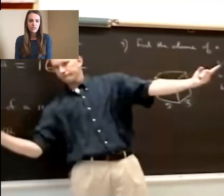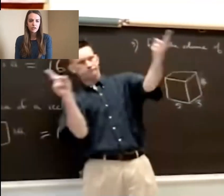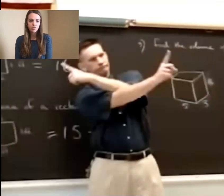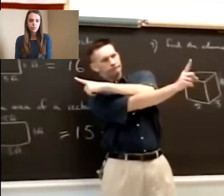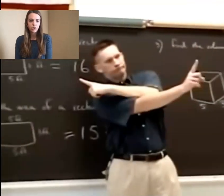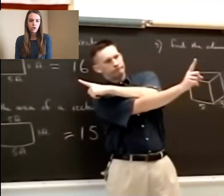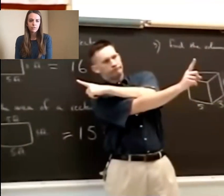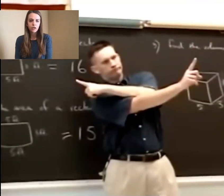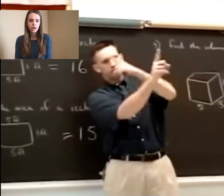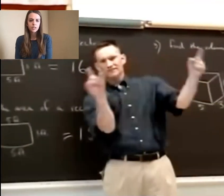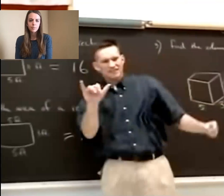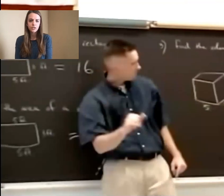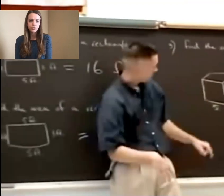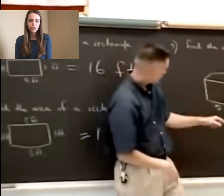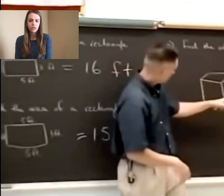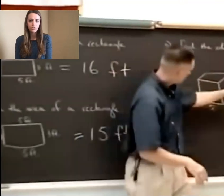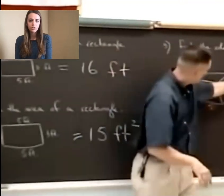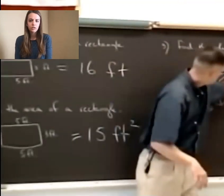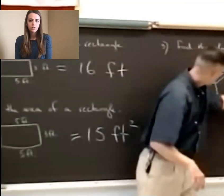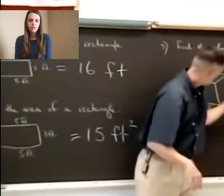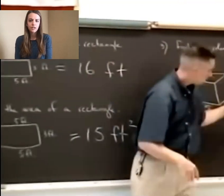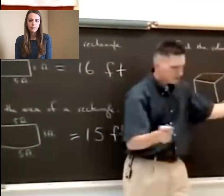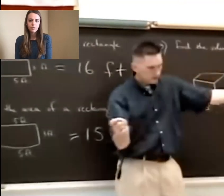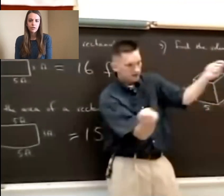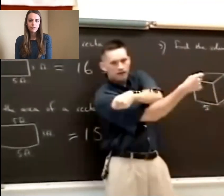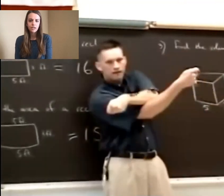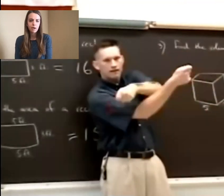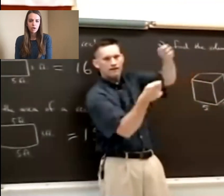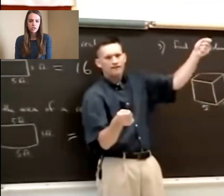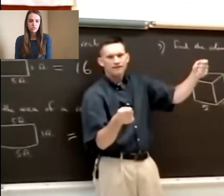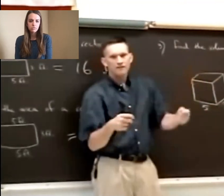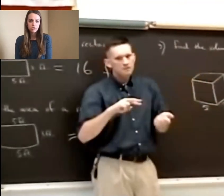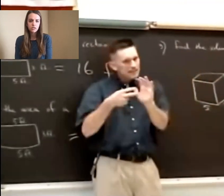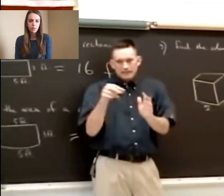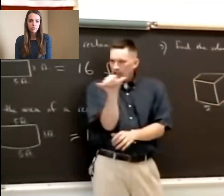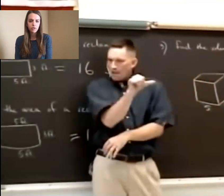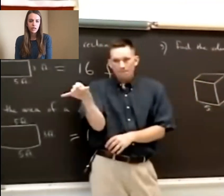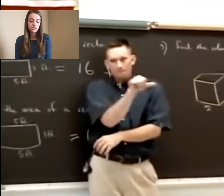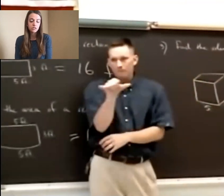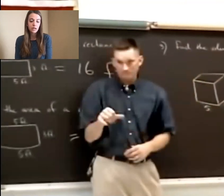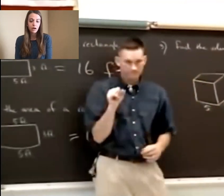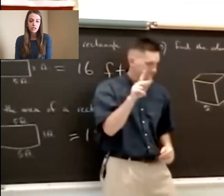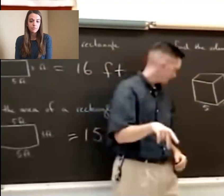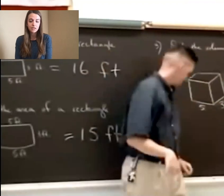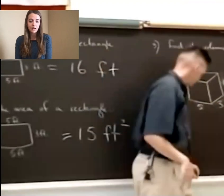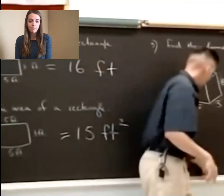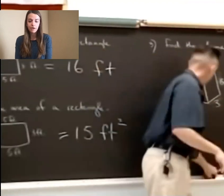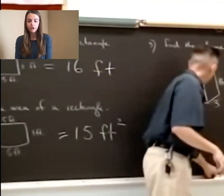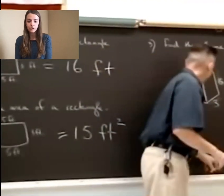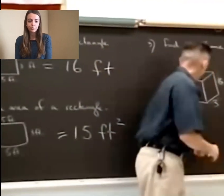then the coach will call for a substitution of team members, a sub. And this is the same concept, it means the same thing. You're just